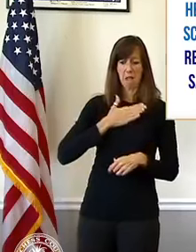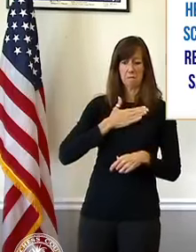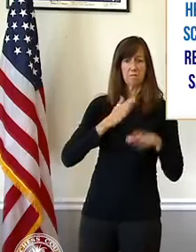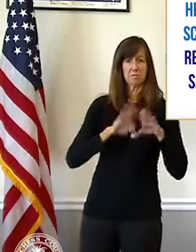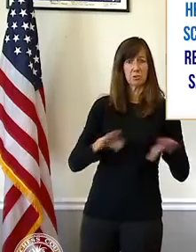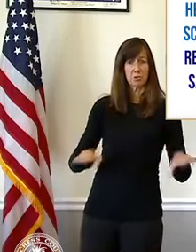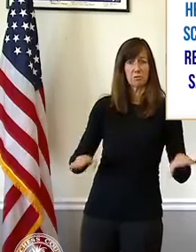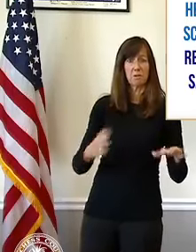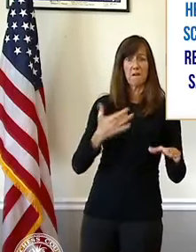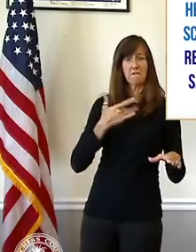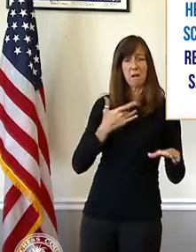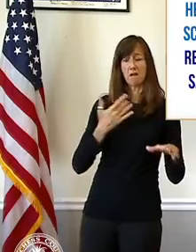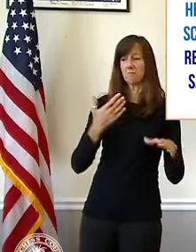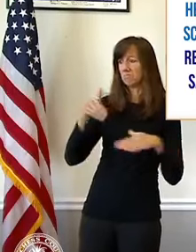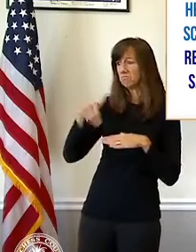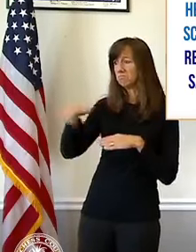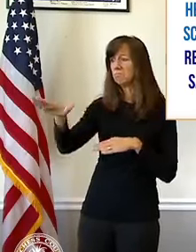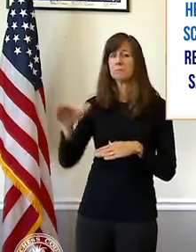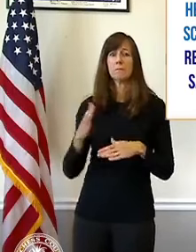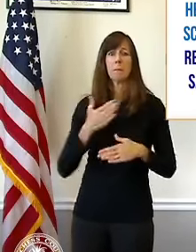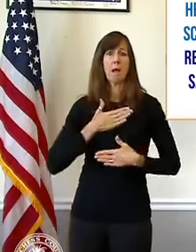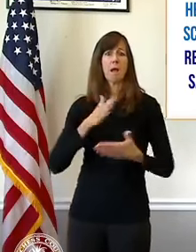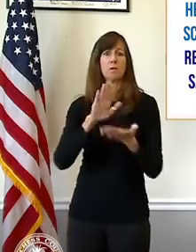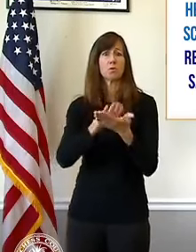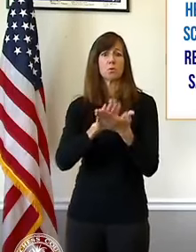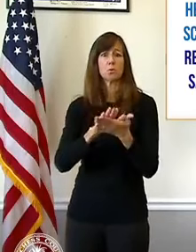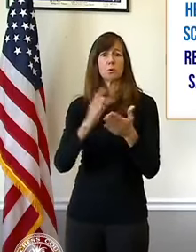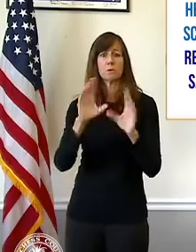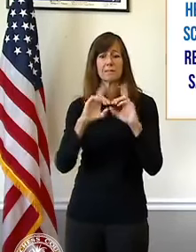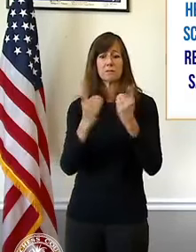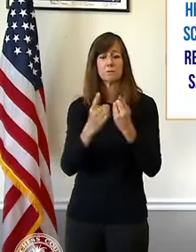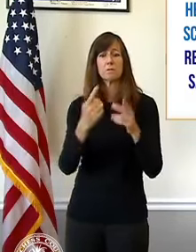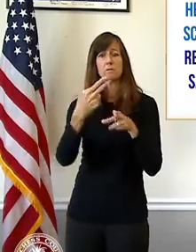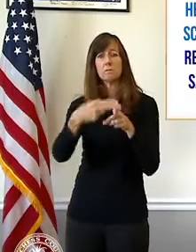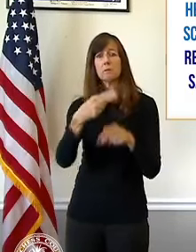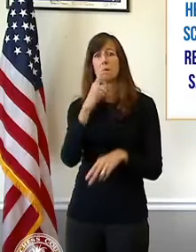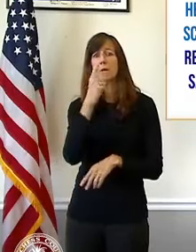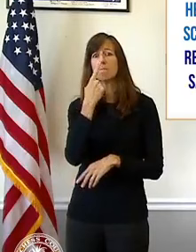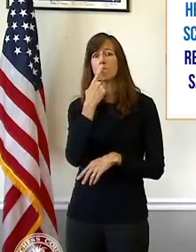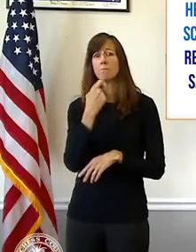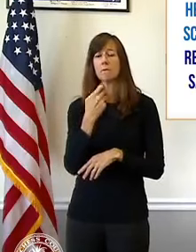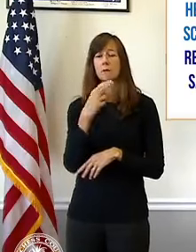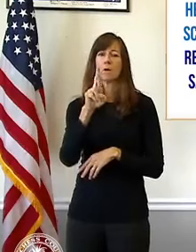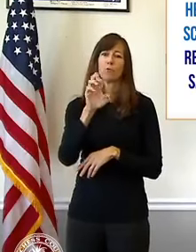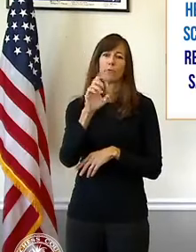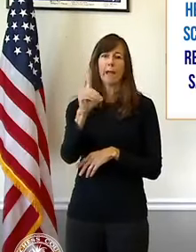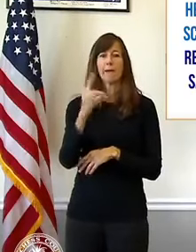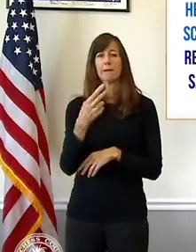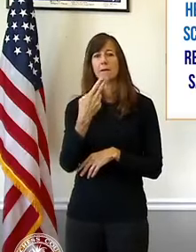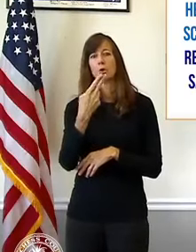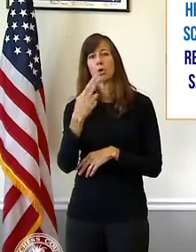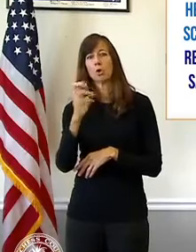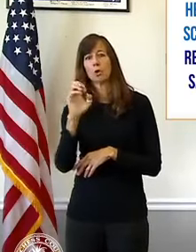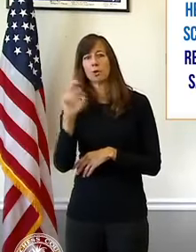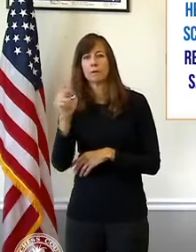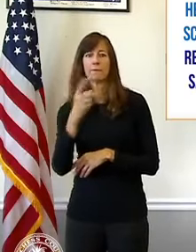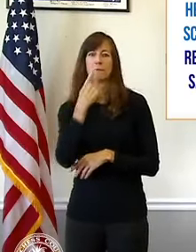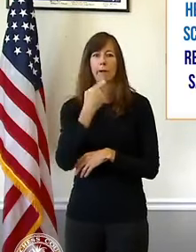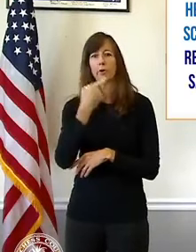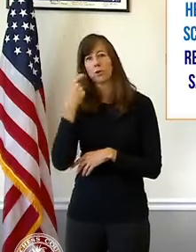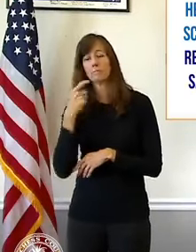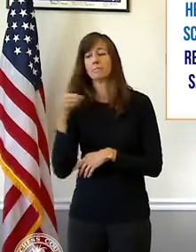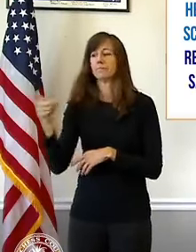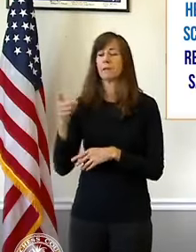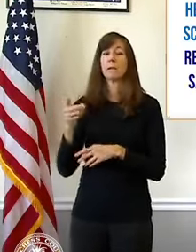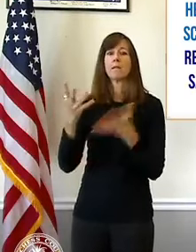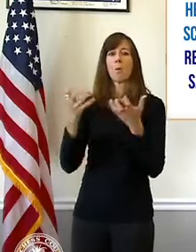to have an in-person program. They decided to delay that until I think the first week of October. But